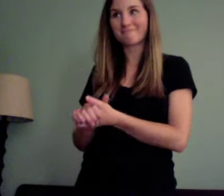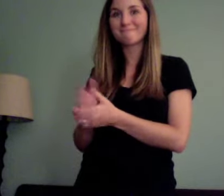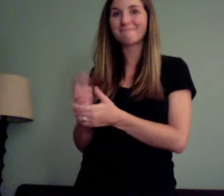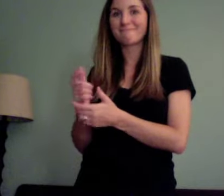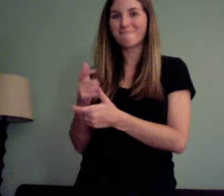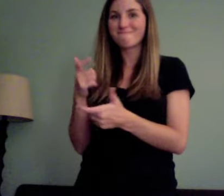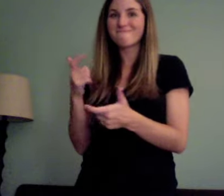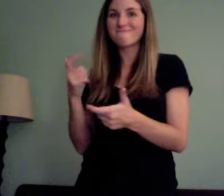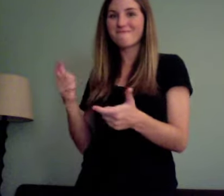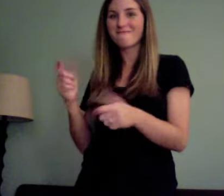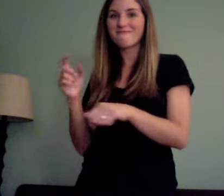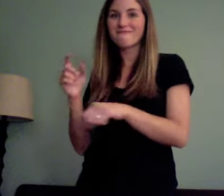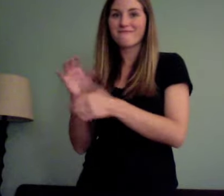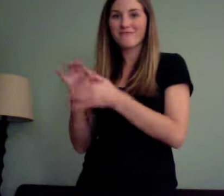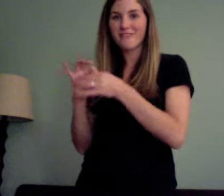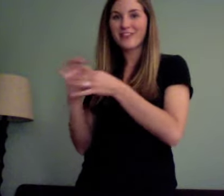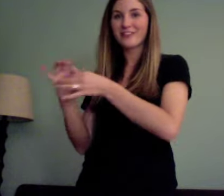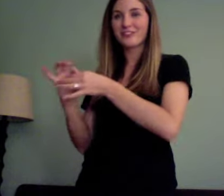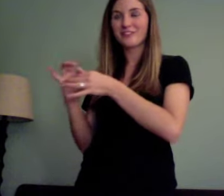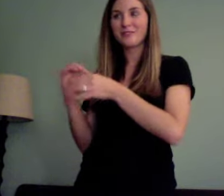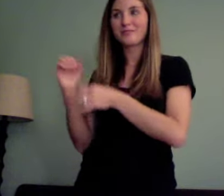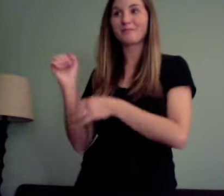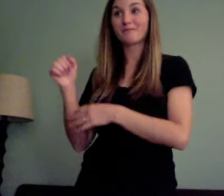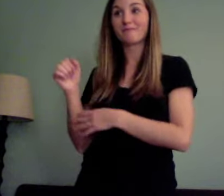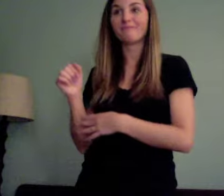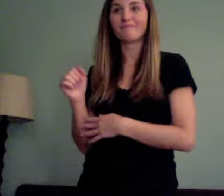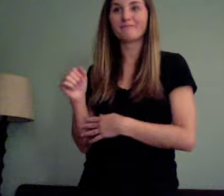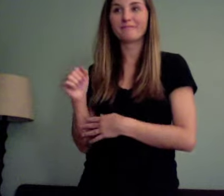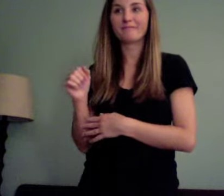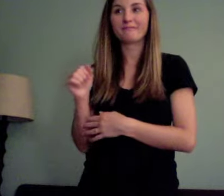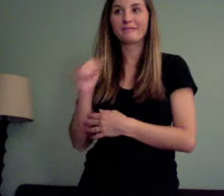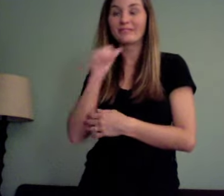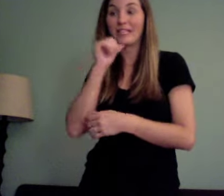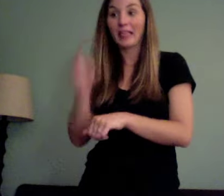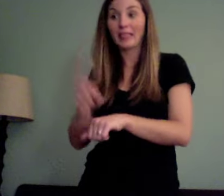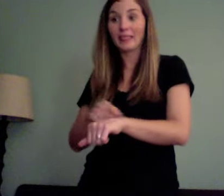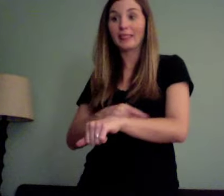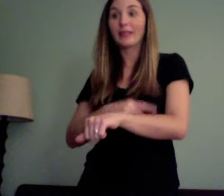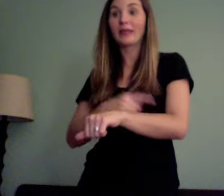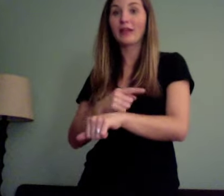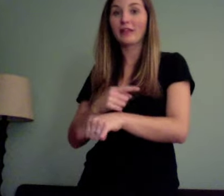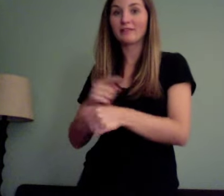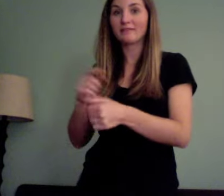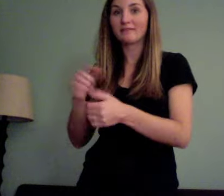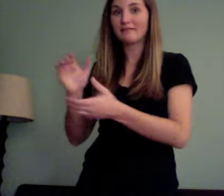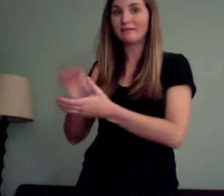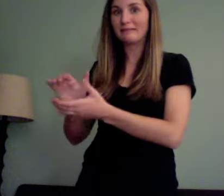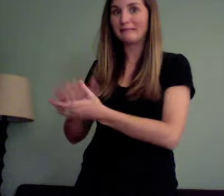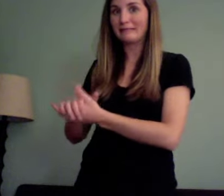And because I'm an idiot guy, not long after the holding hands incident, I decided to tell Jenny, I love her. But